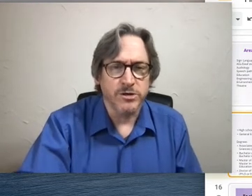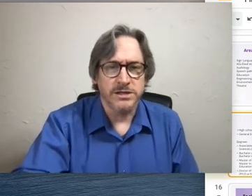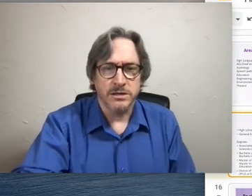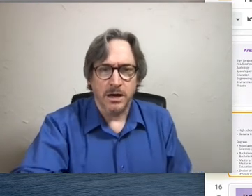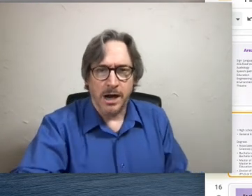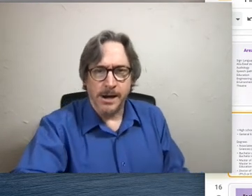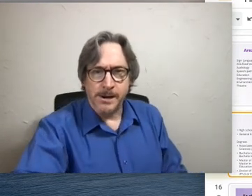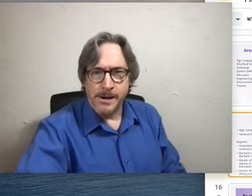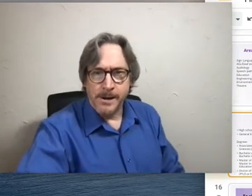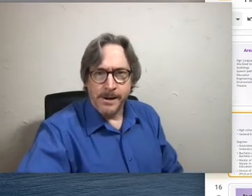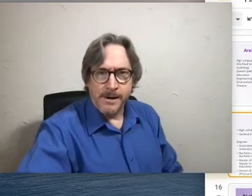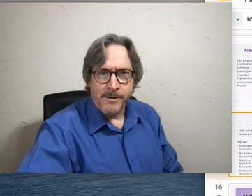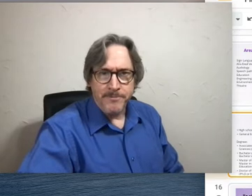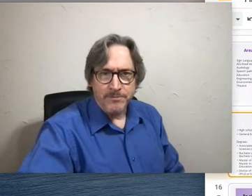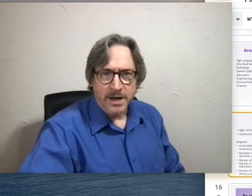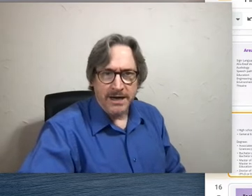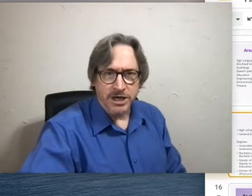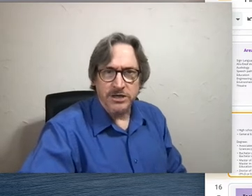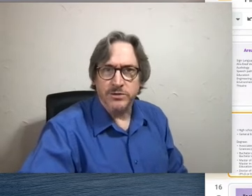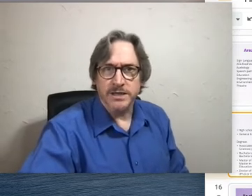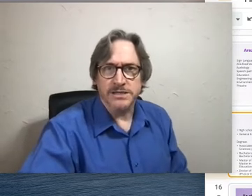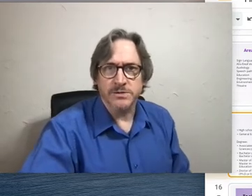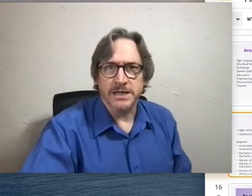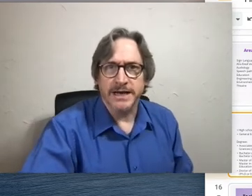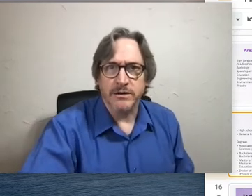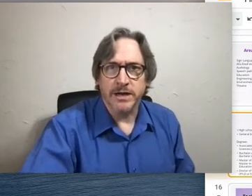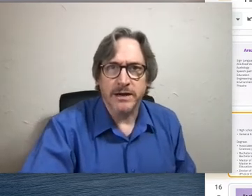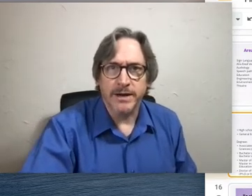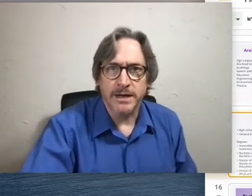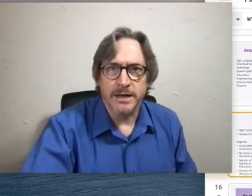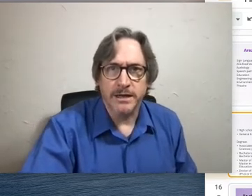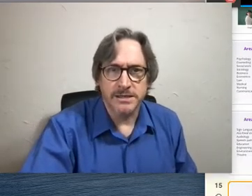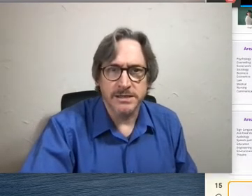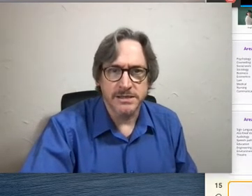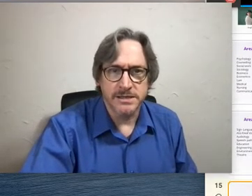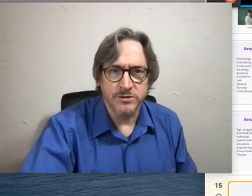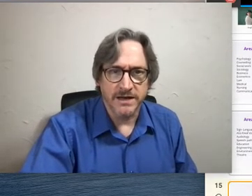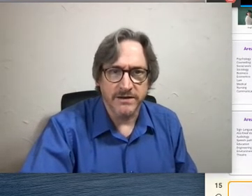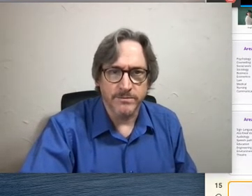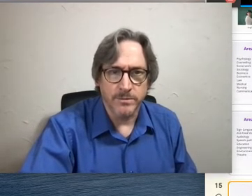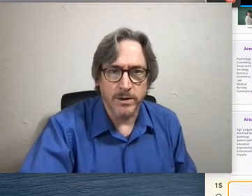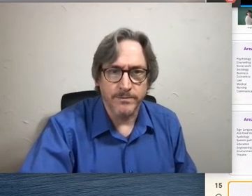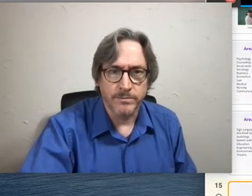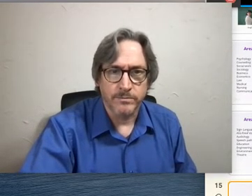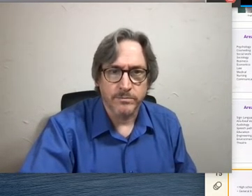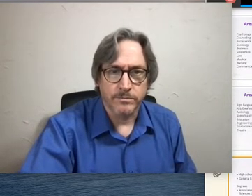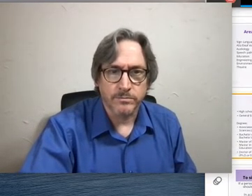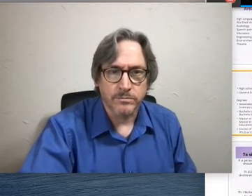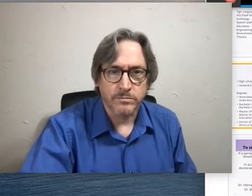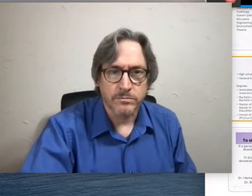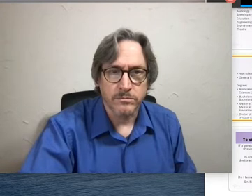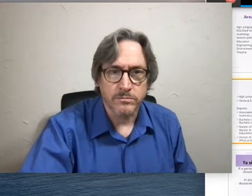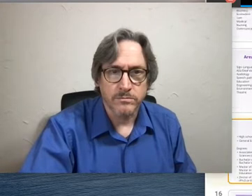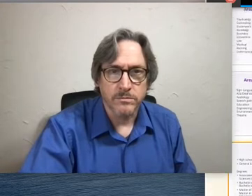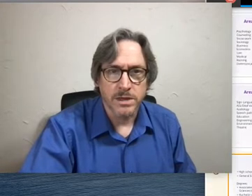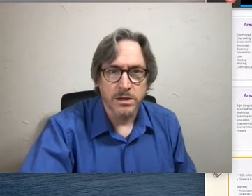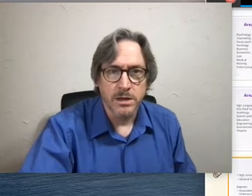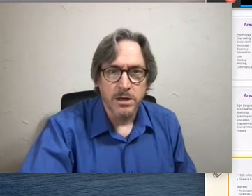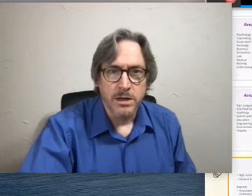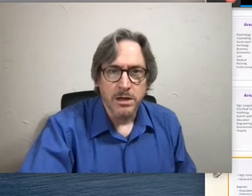For some reason, I changed the way this thing was laid out, and now it doesn't seem to have saved. Oh well.